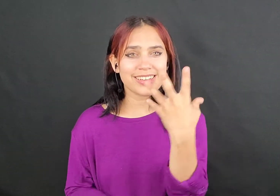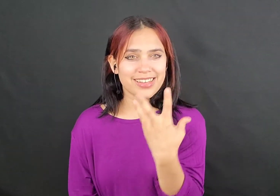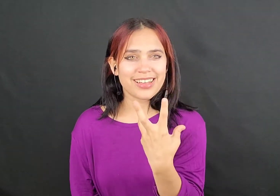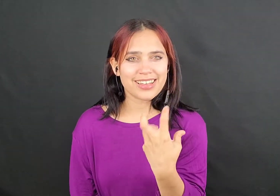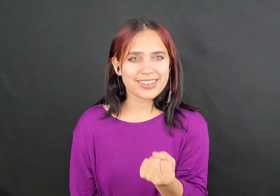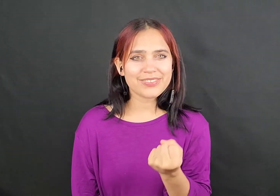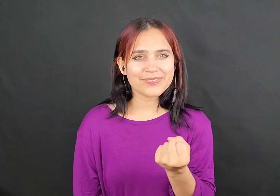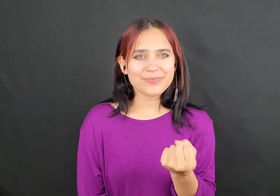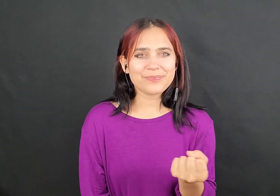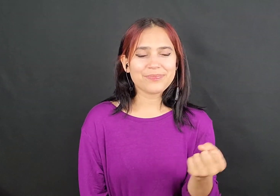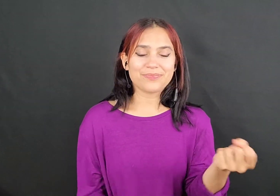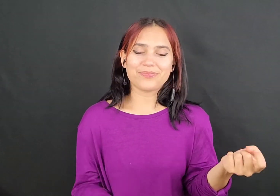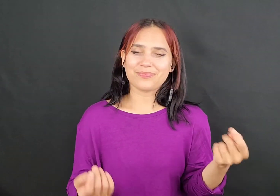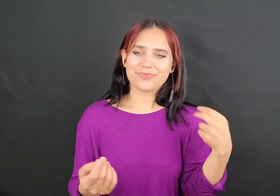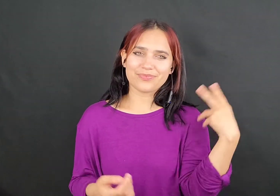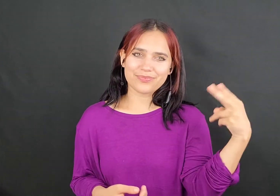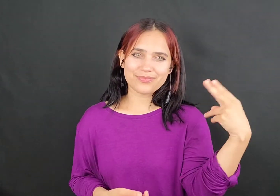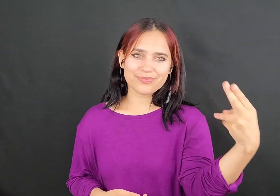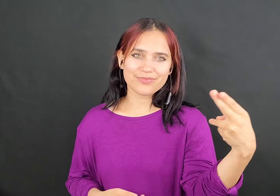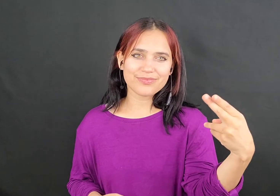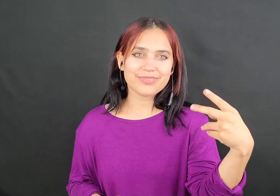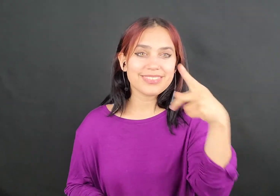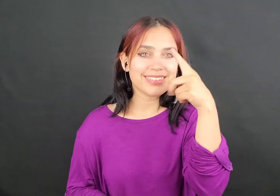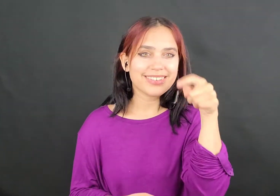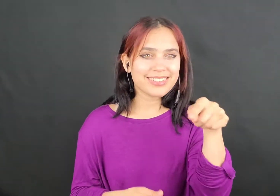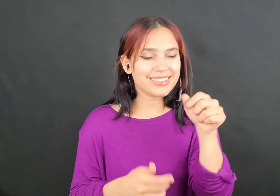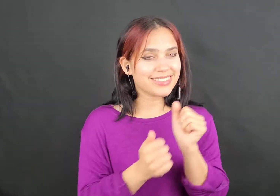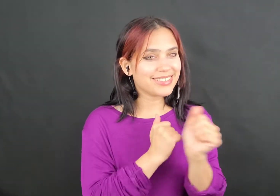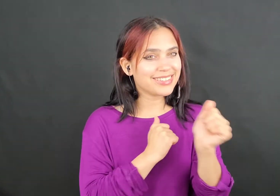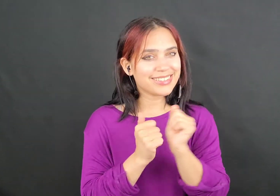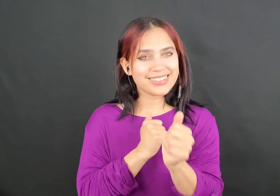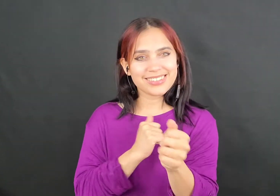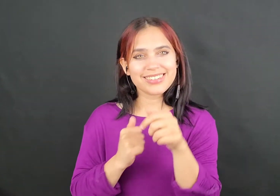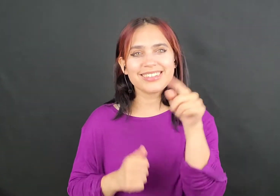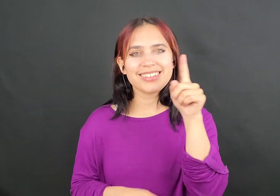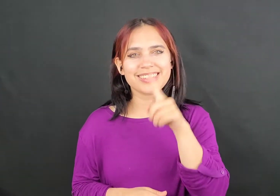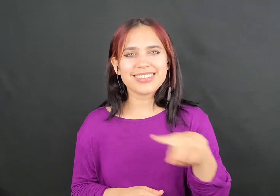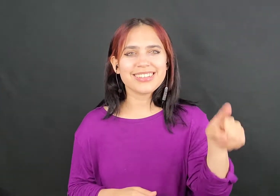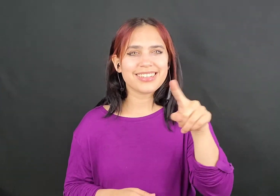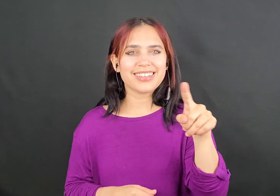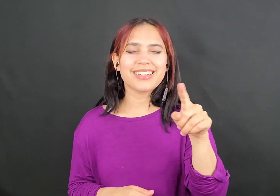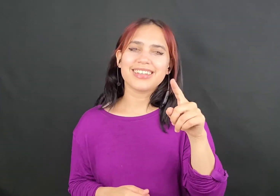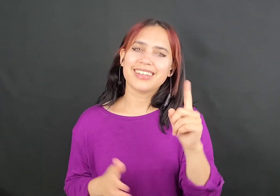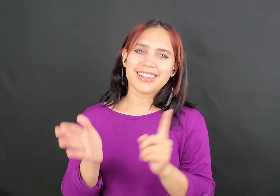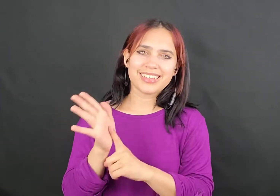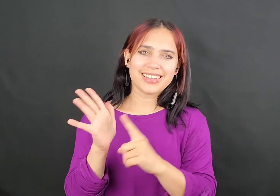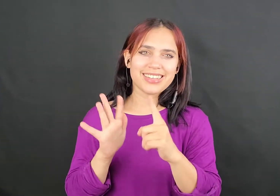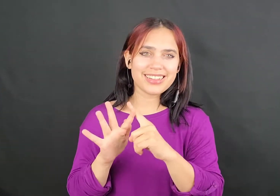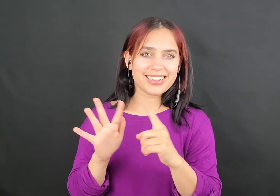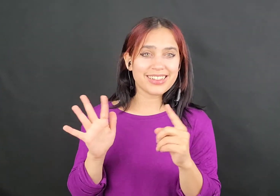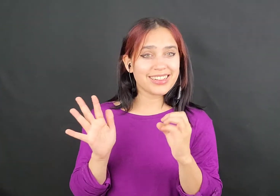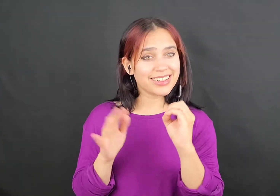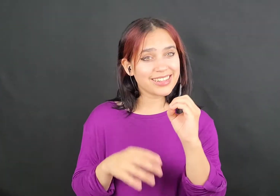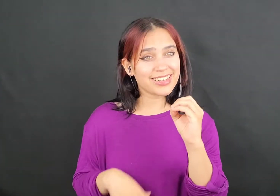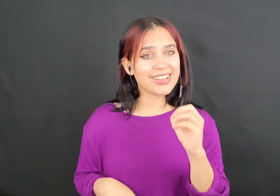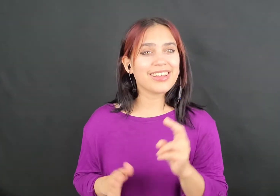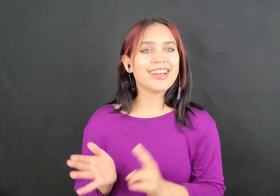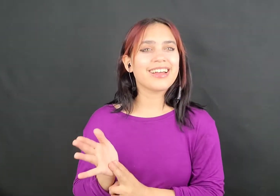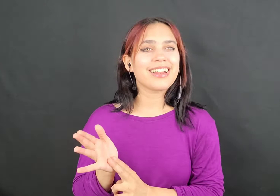undersea passage. The story also said that the passage emerges at Leonara's Cave, which begins inside St. Michael's